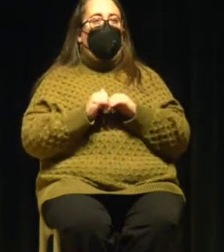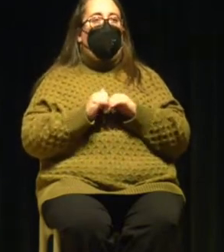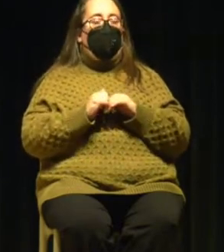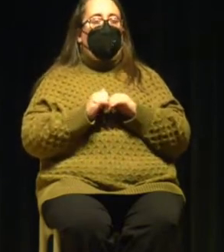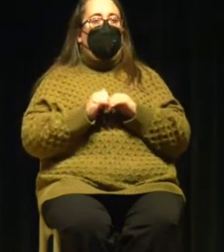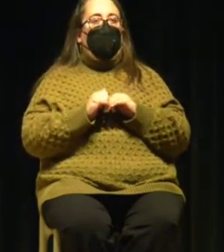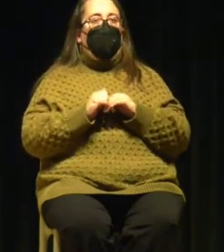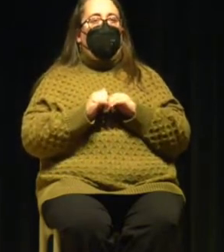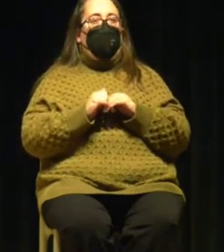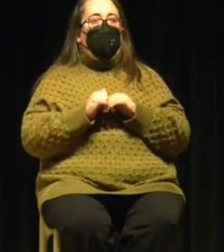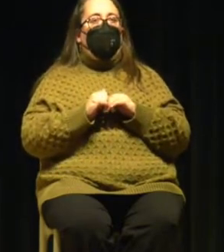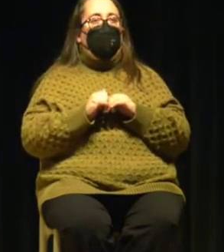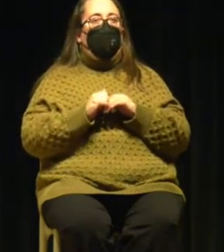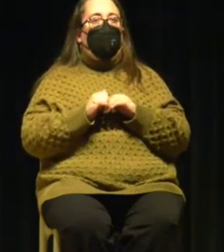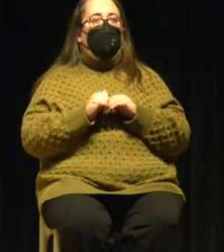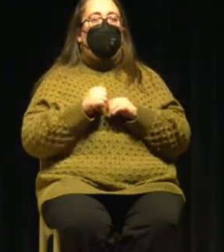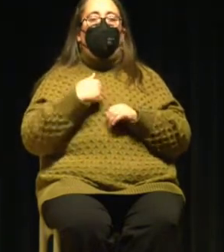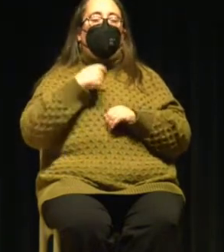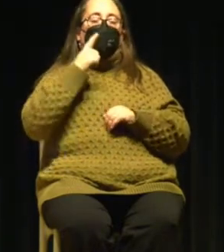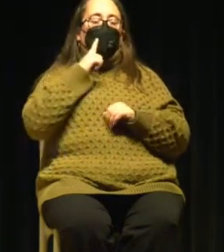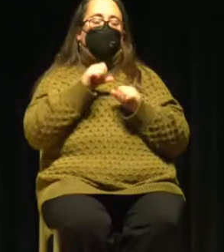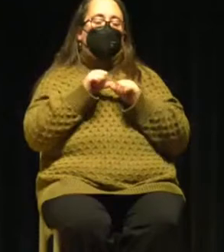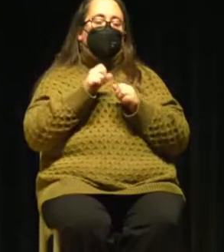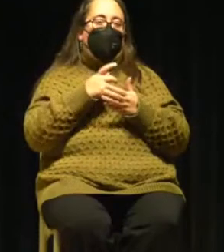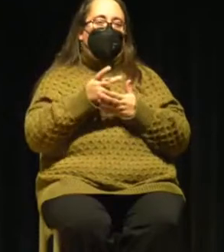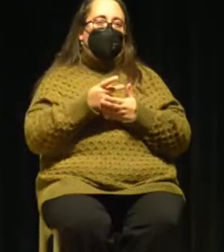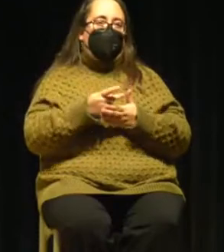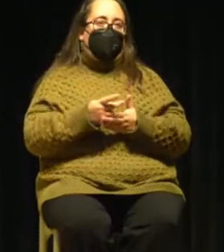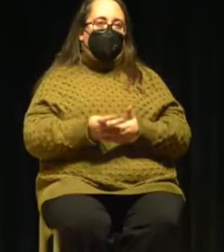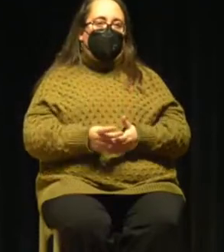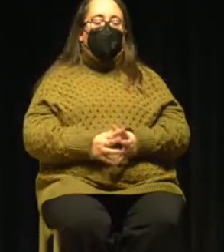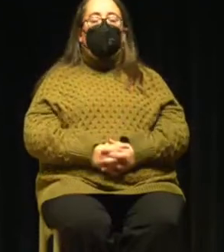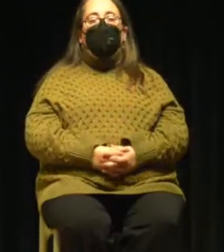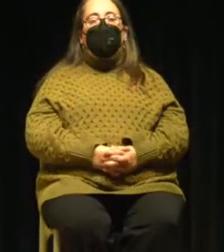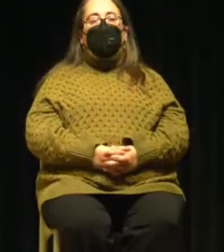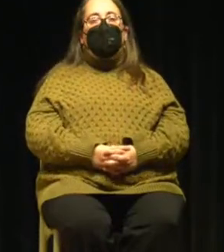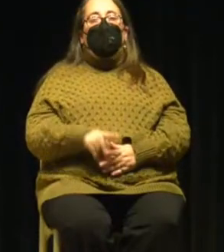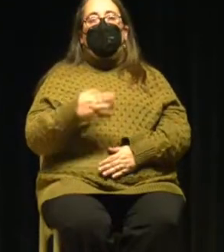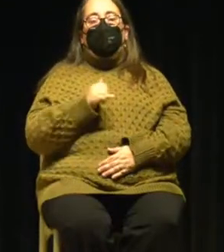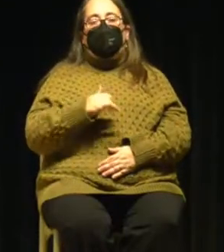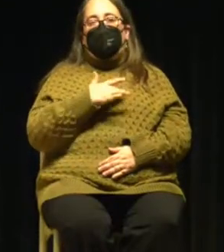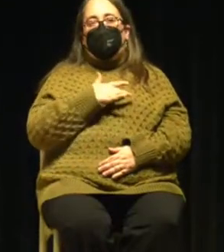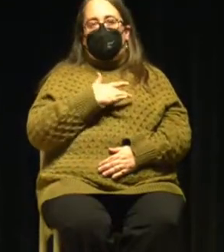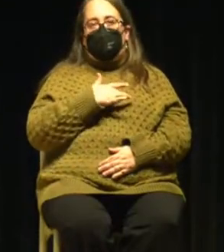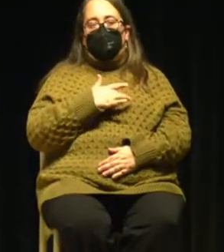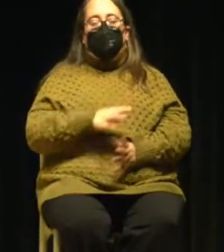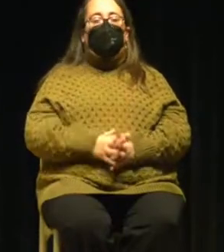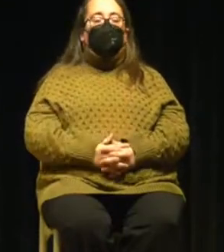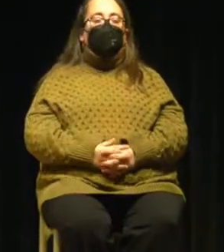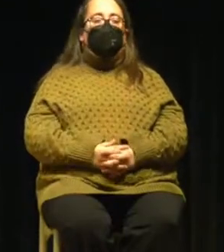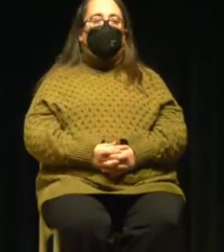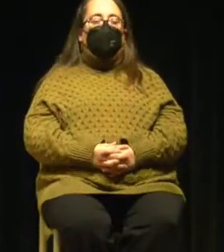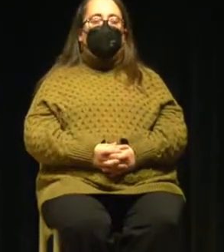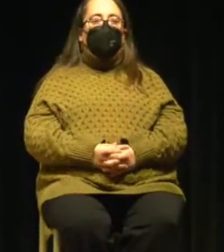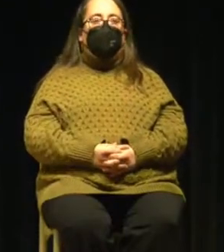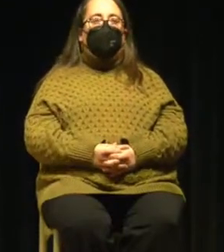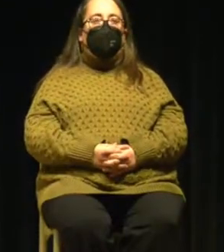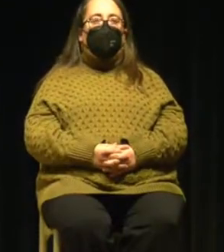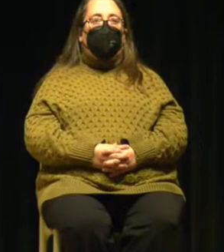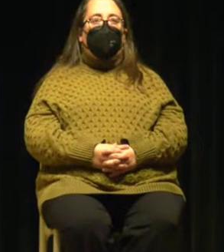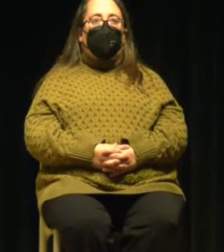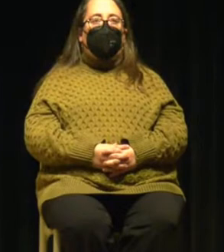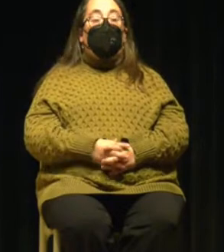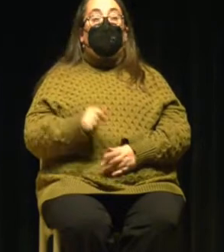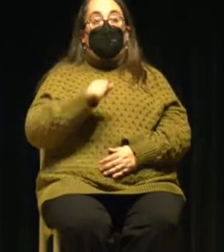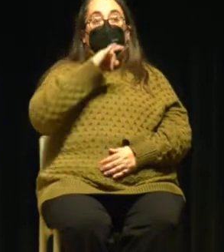always, I just thought I was a constant like failure on this front. Well, one of the things that's so striking is that, you know, we also move from you being, you